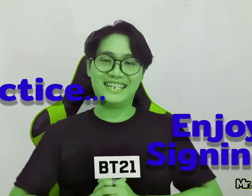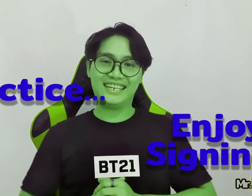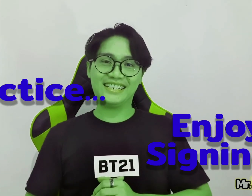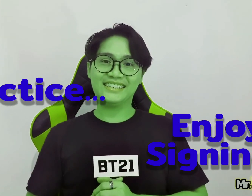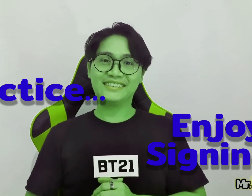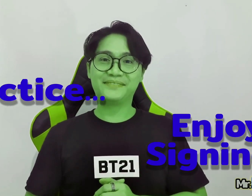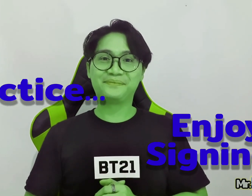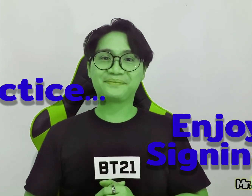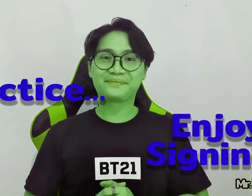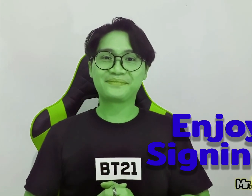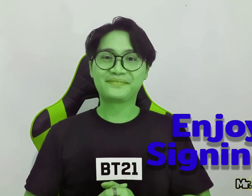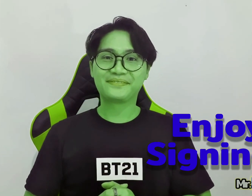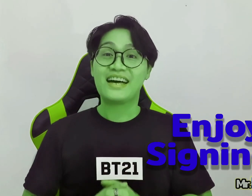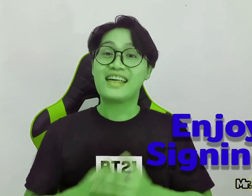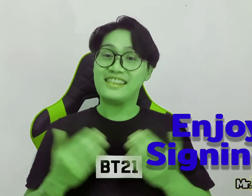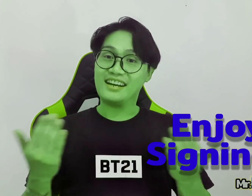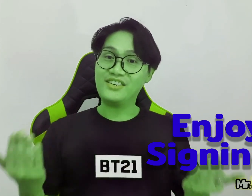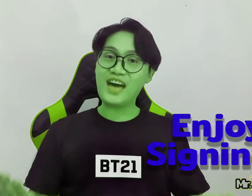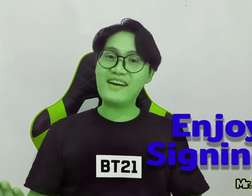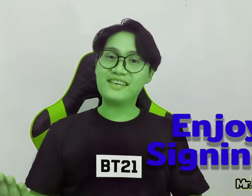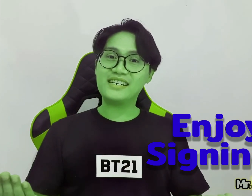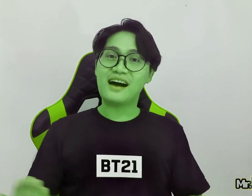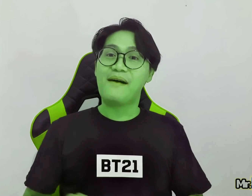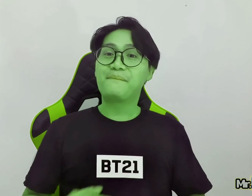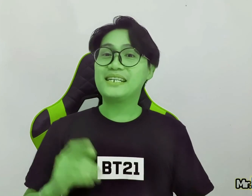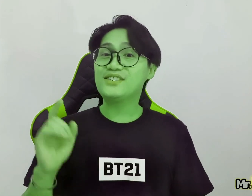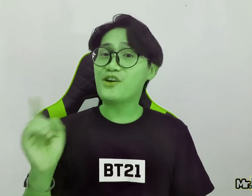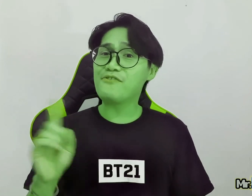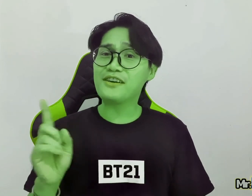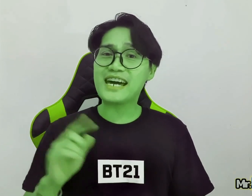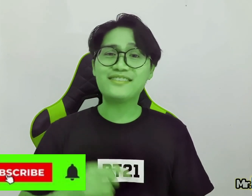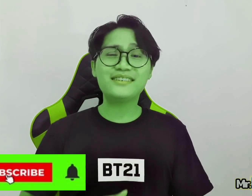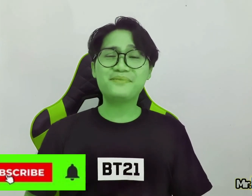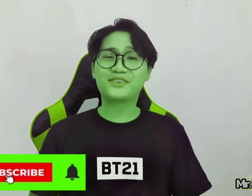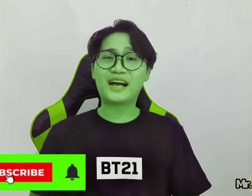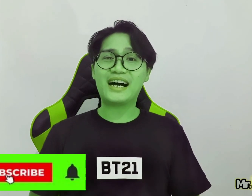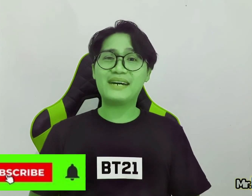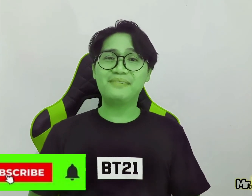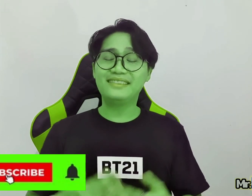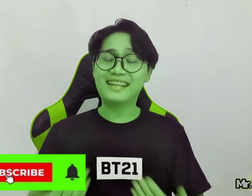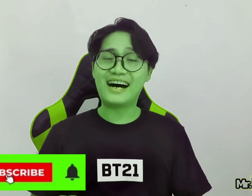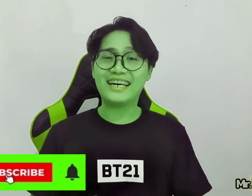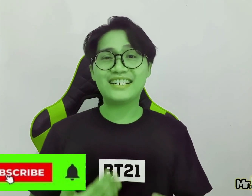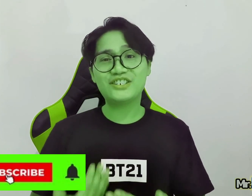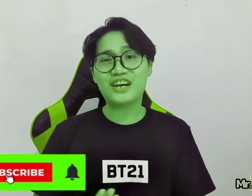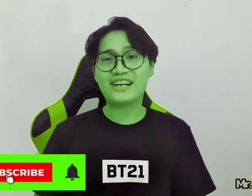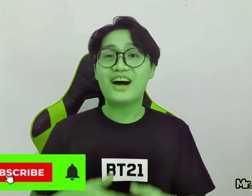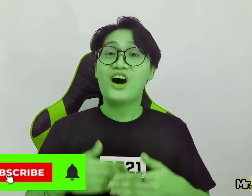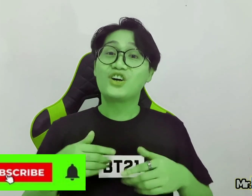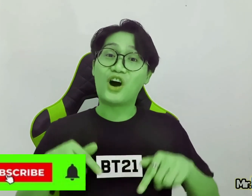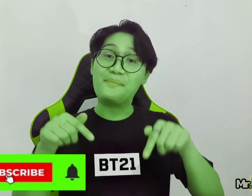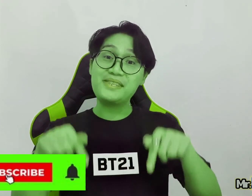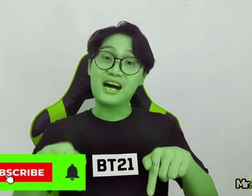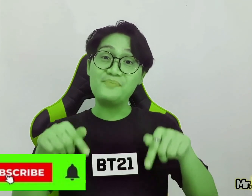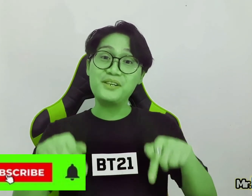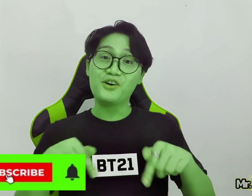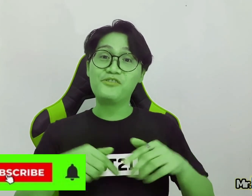signing. There you have it. Please don't forget to subscribe, like, share, comment down below